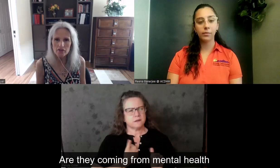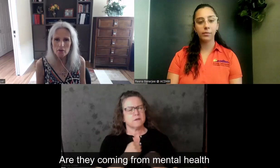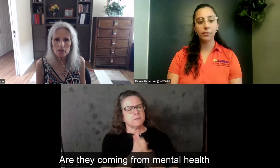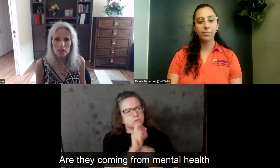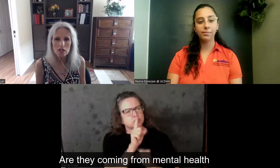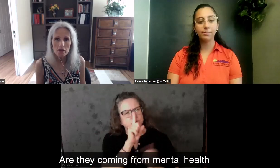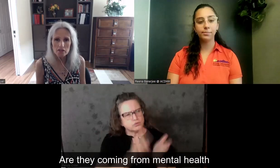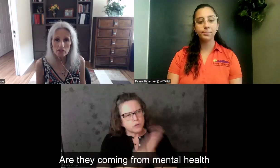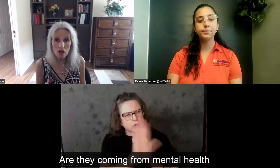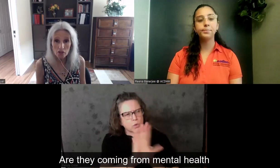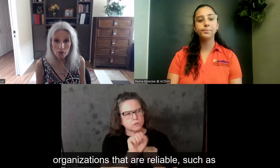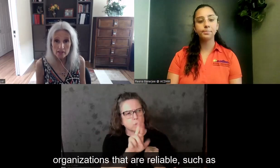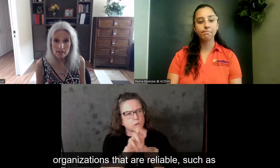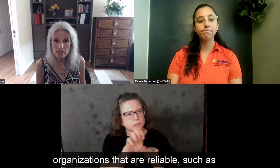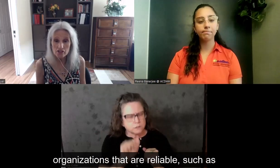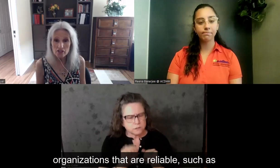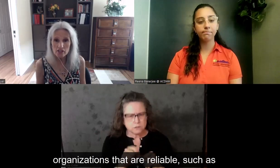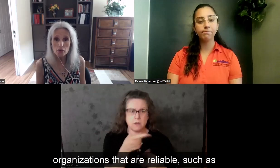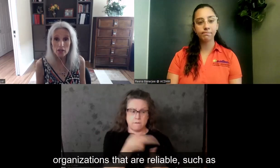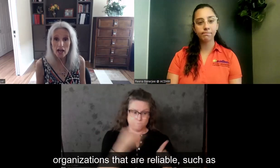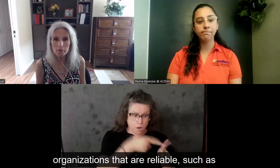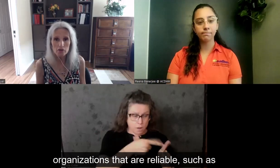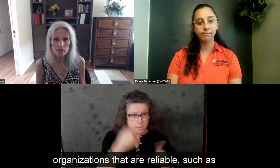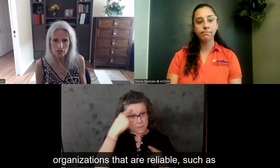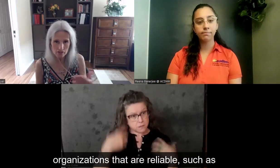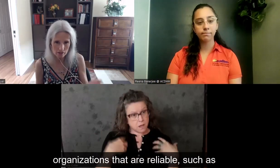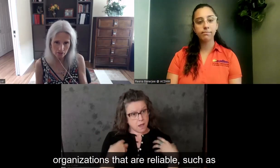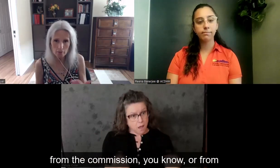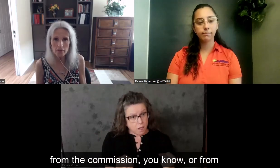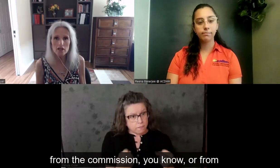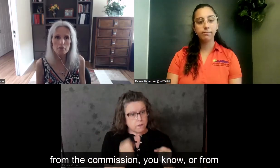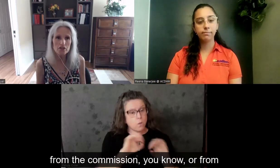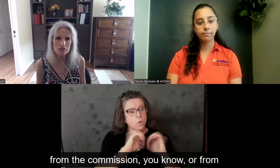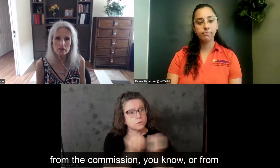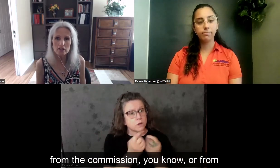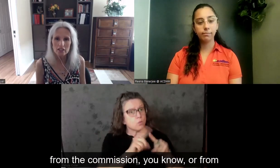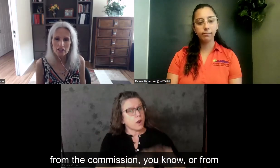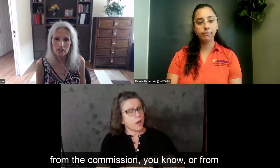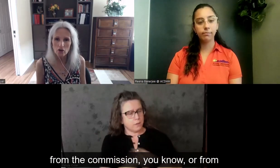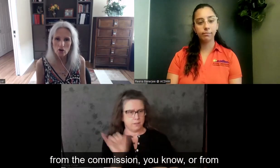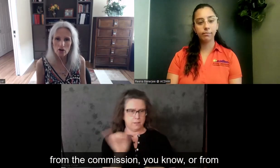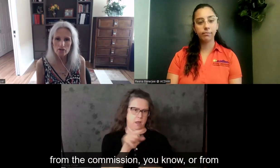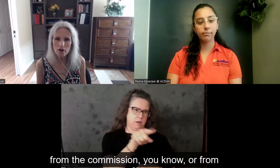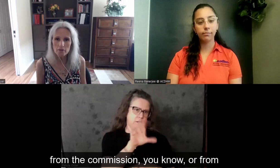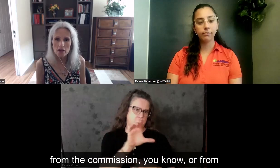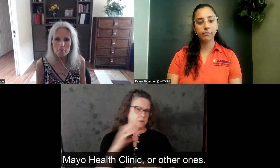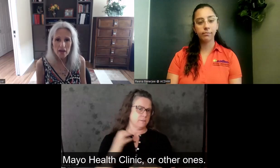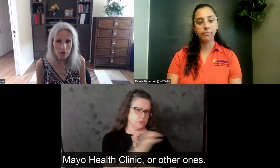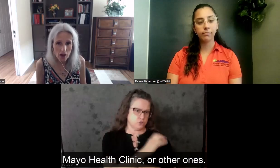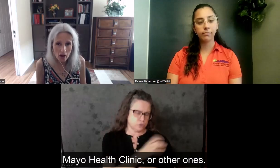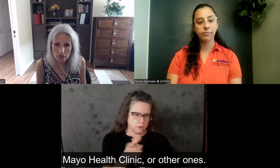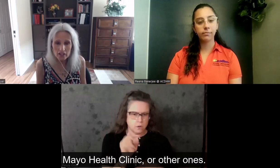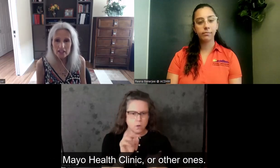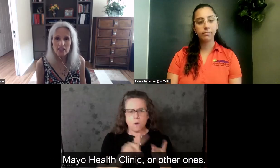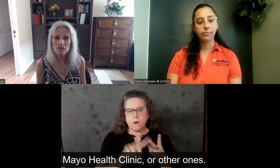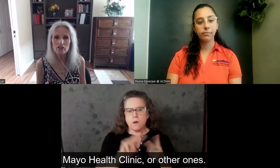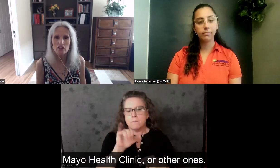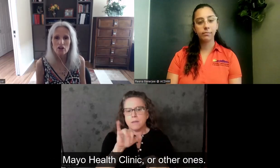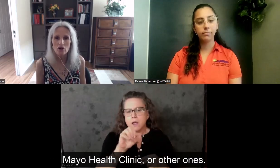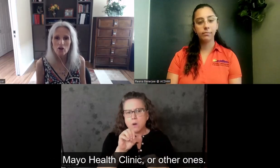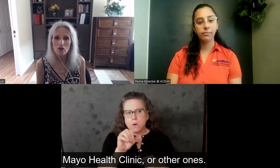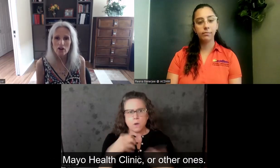coming from mental health organizations that are reliable, such as from the Commission, or from Mayo Health